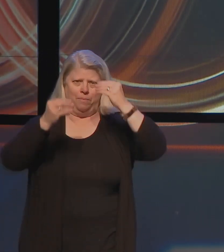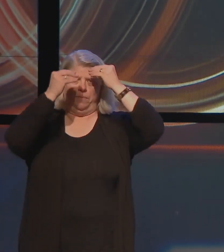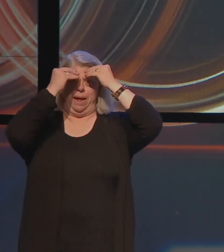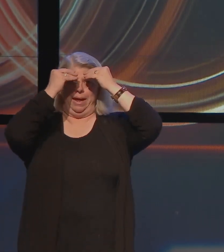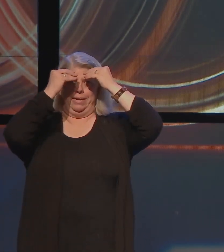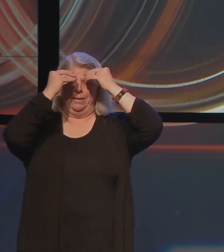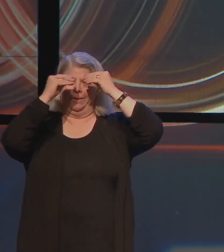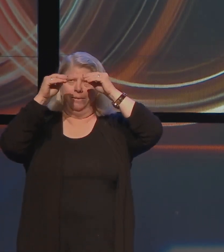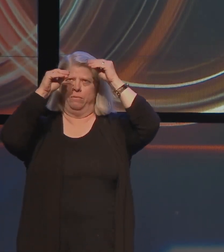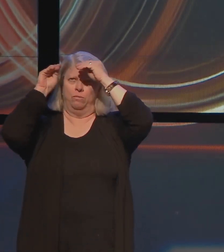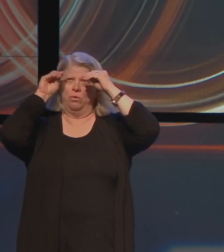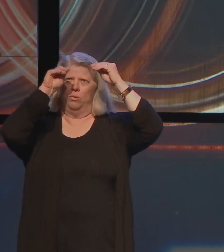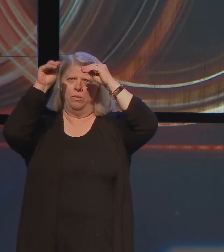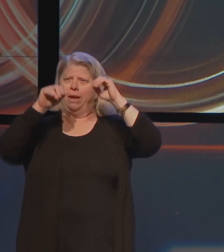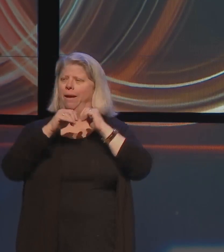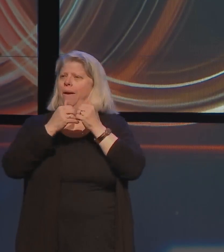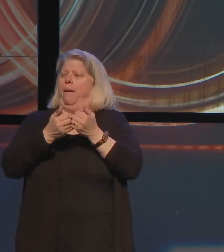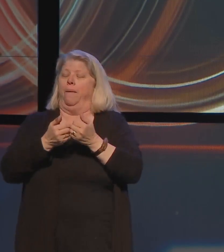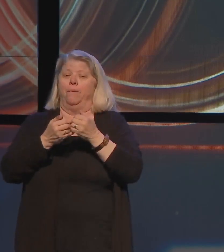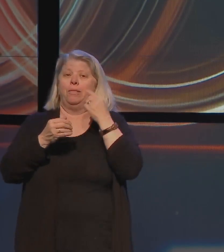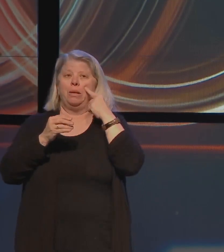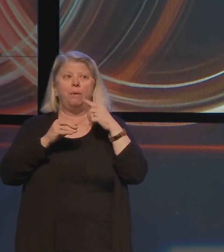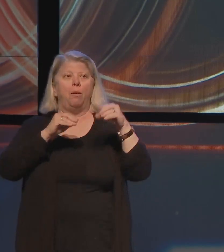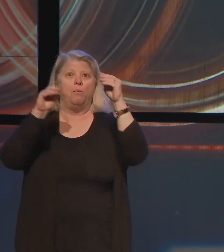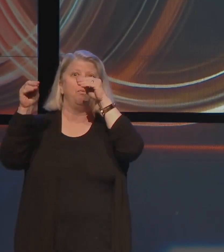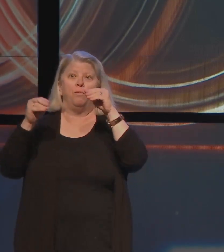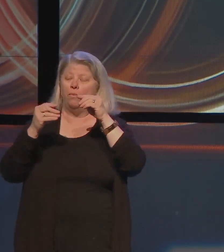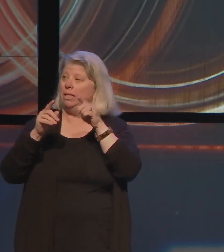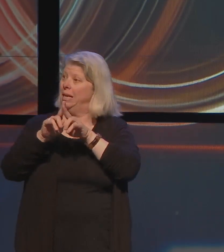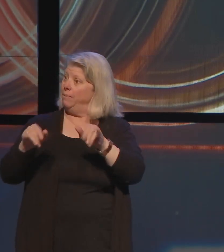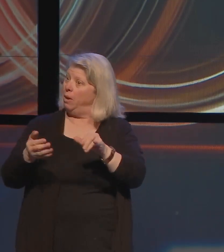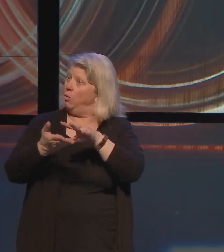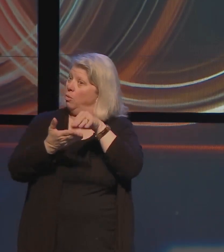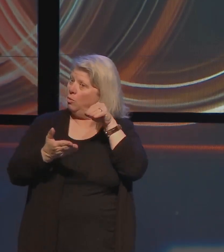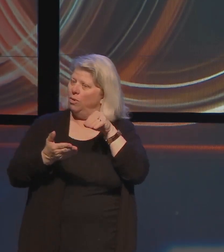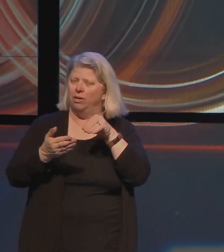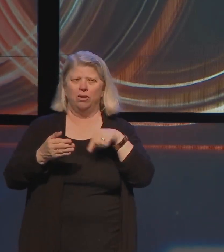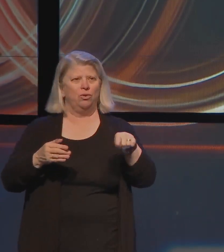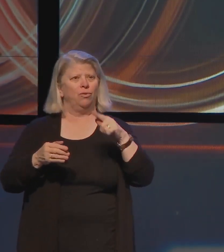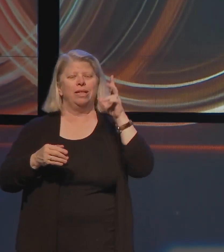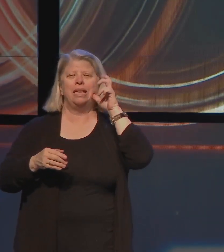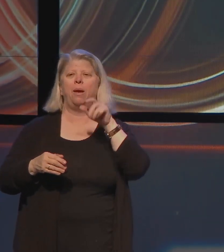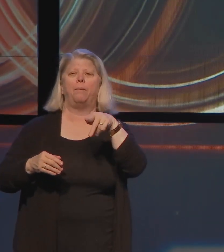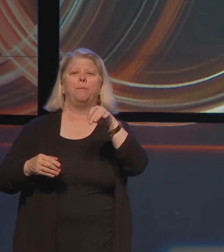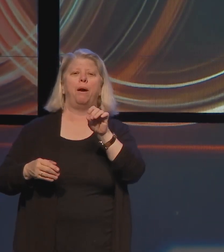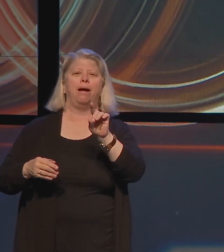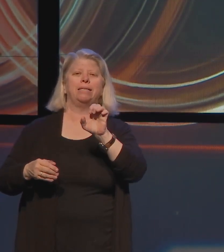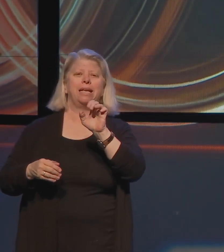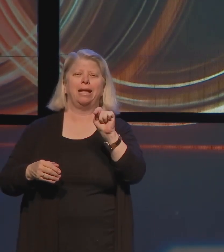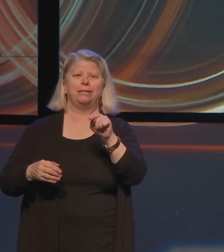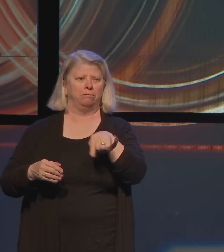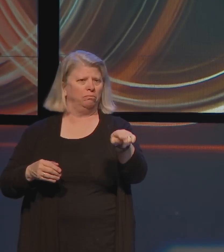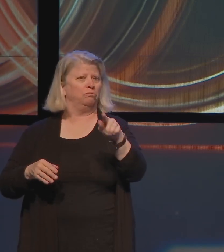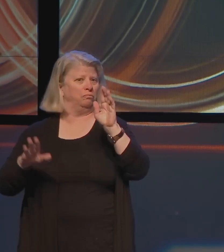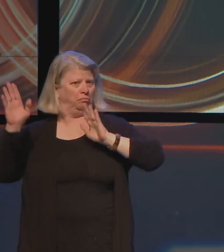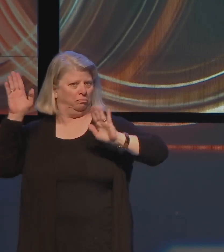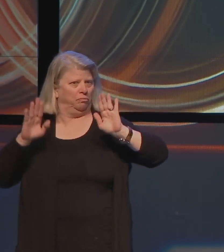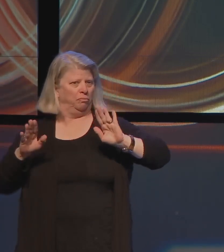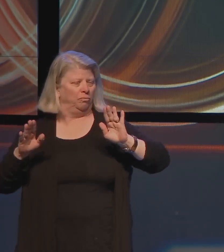mental energy? Well, you could think about moving while you're learning. How many of y'all listen to podcasts?